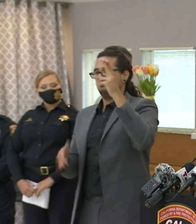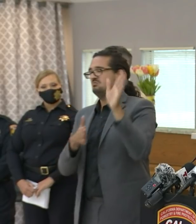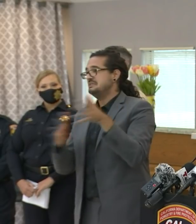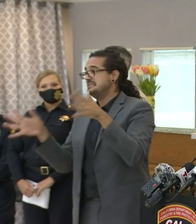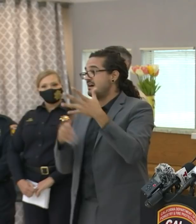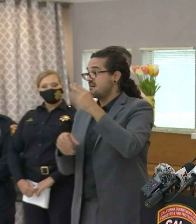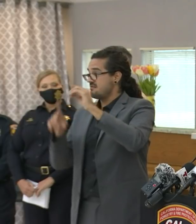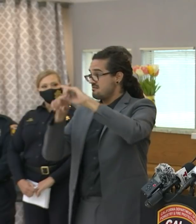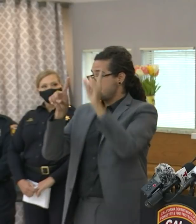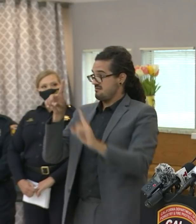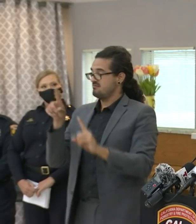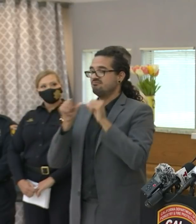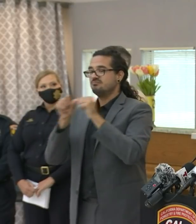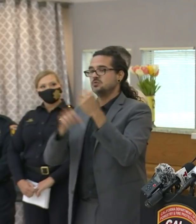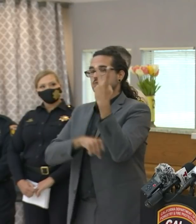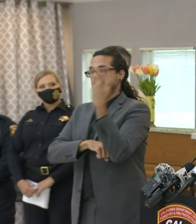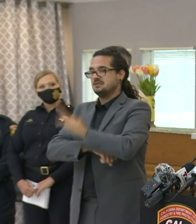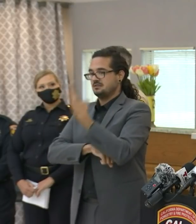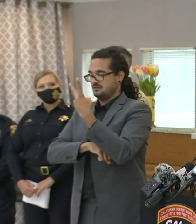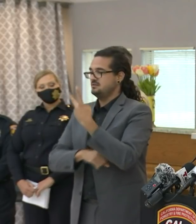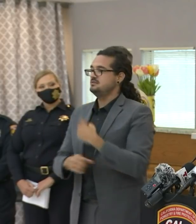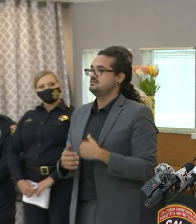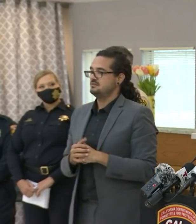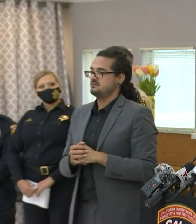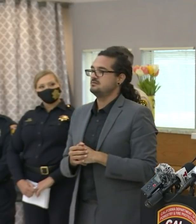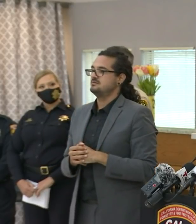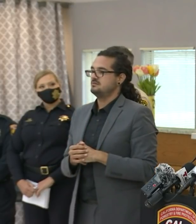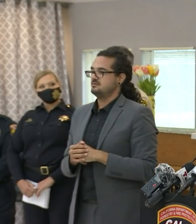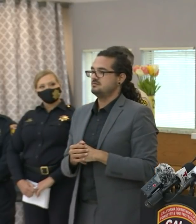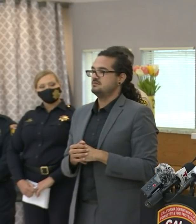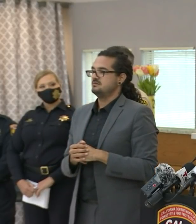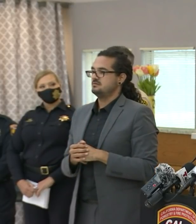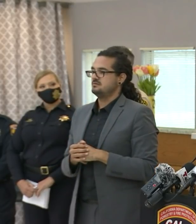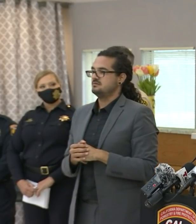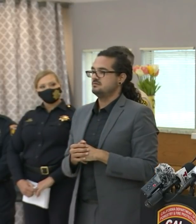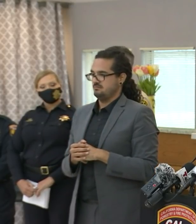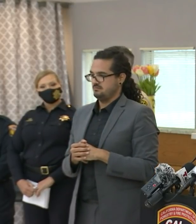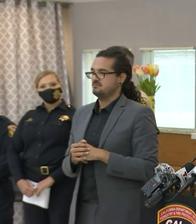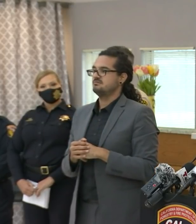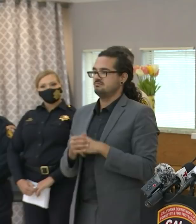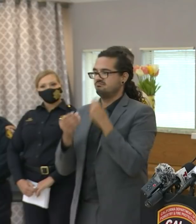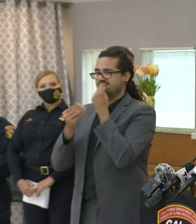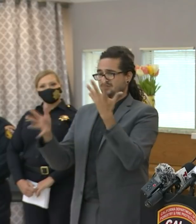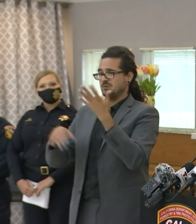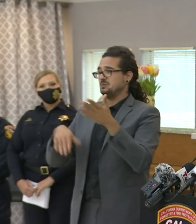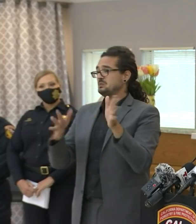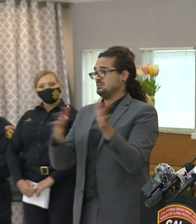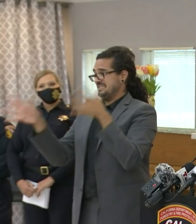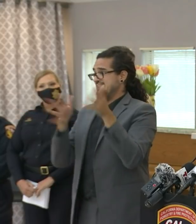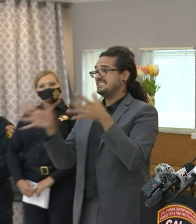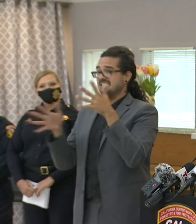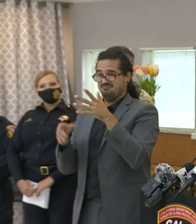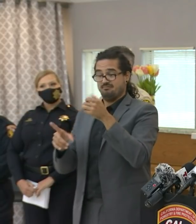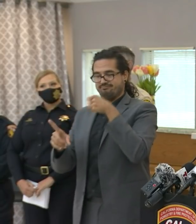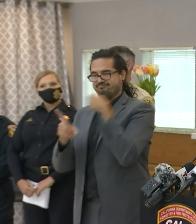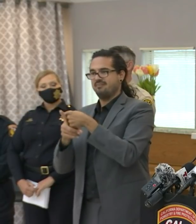lightning. With that, there's a potential of increased winds in and over this fire area and the surrounding areas around